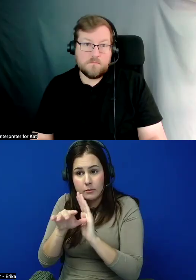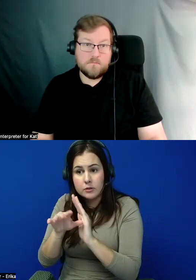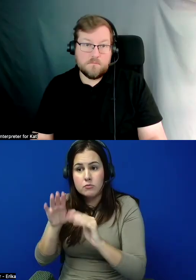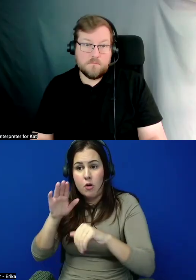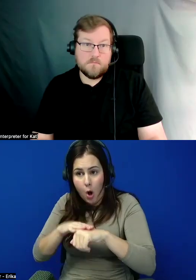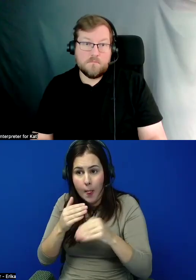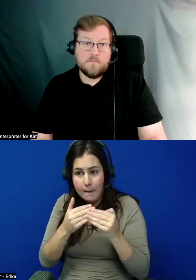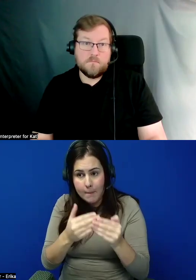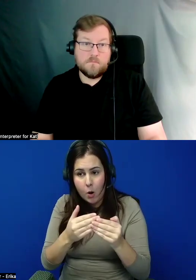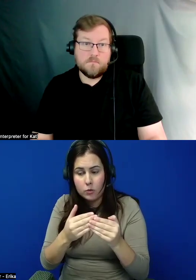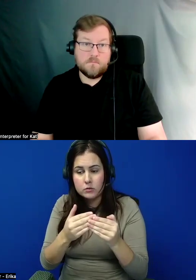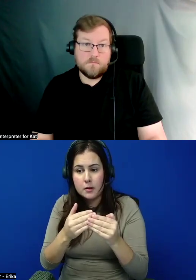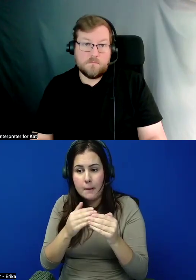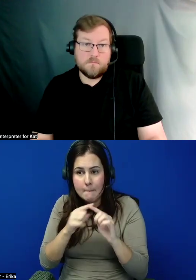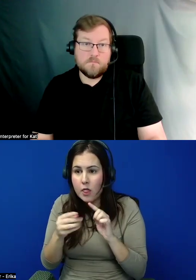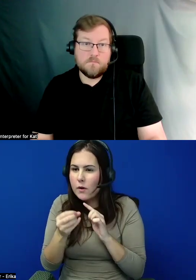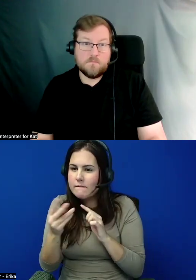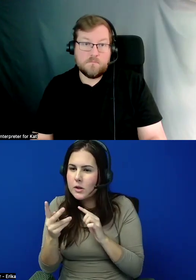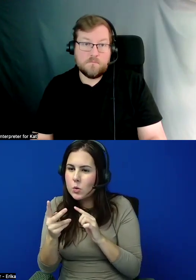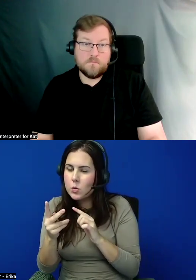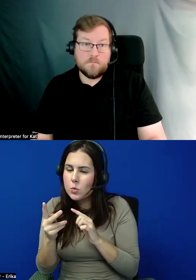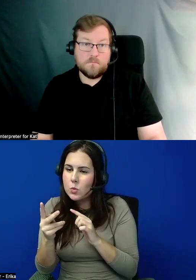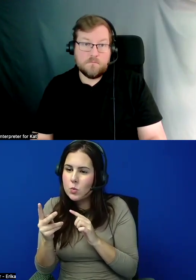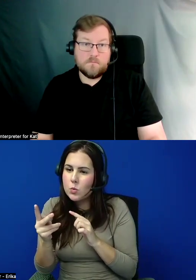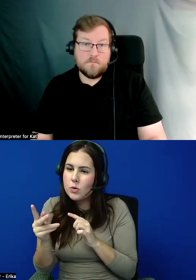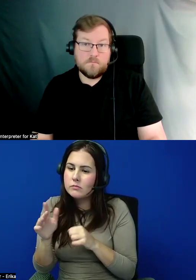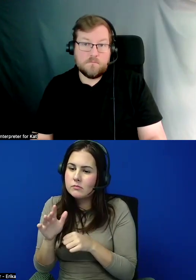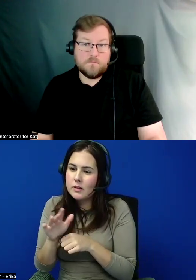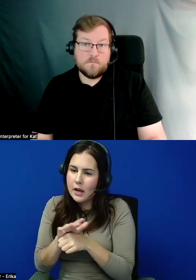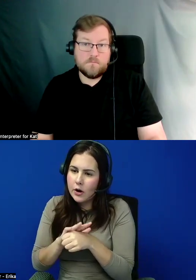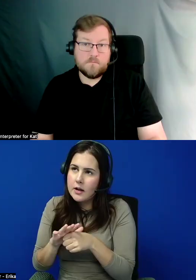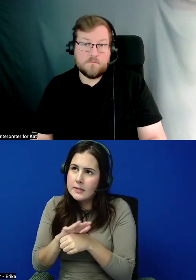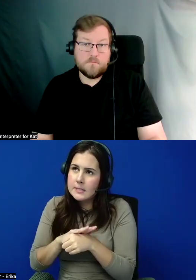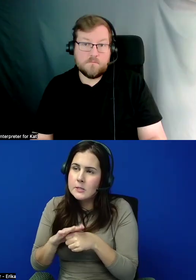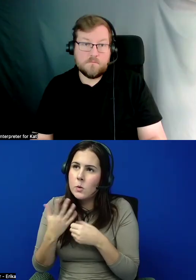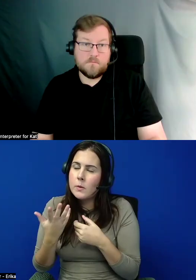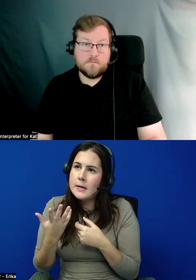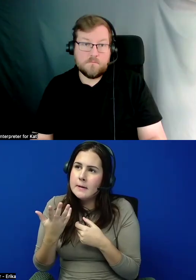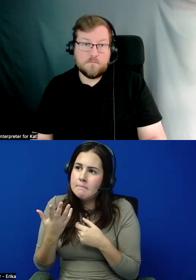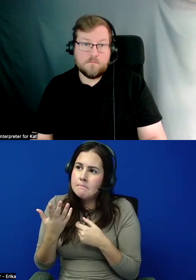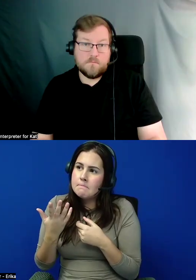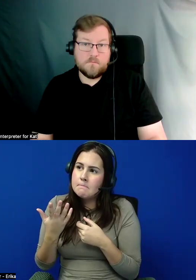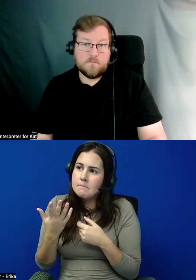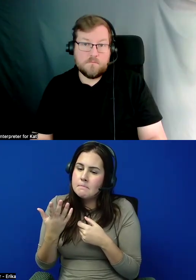the boat, but then there were a few places where we planned like locations that we would go